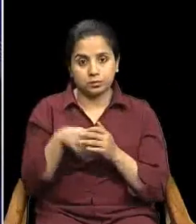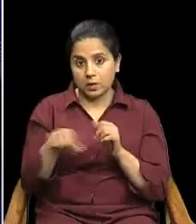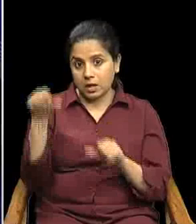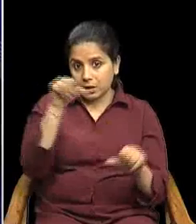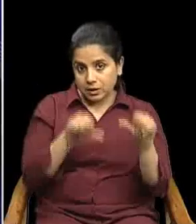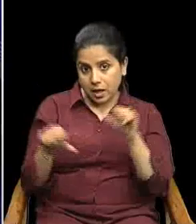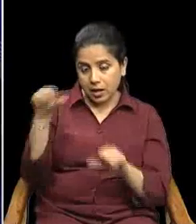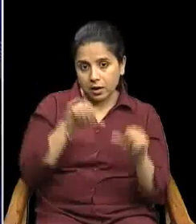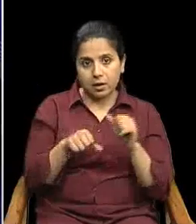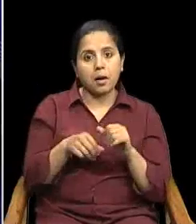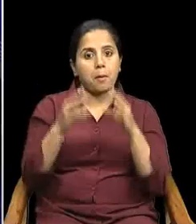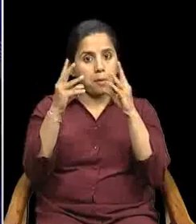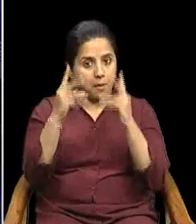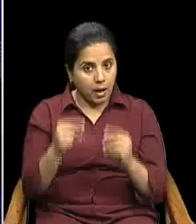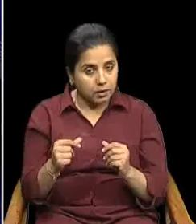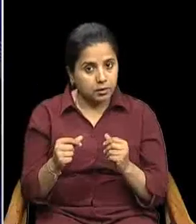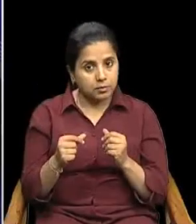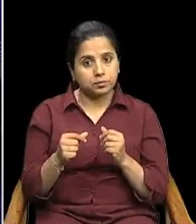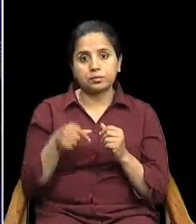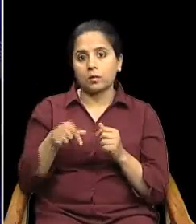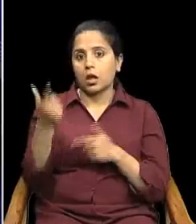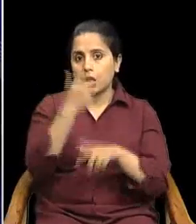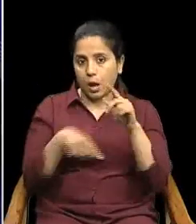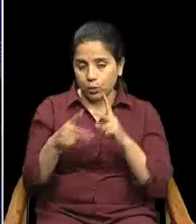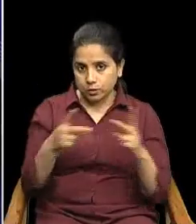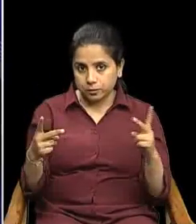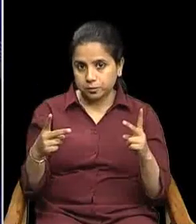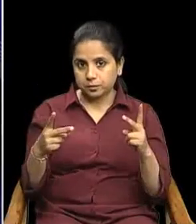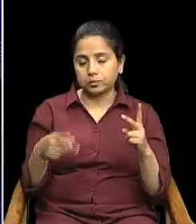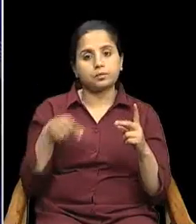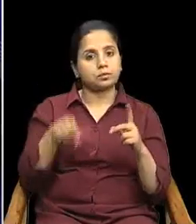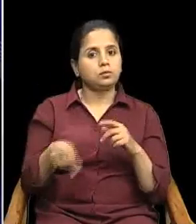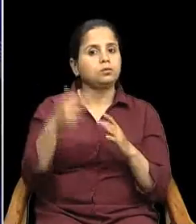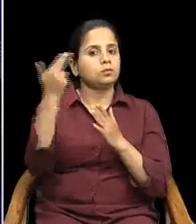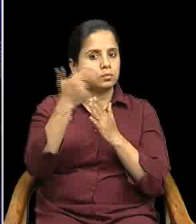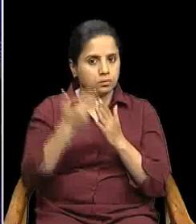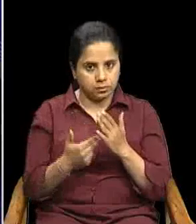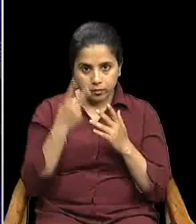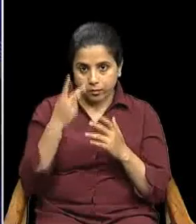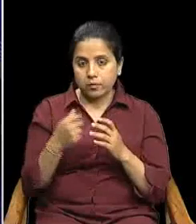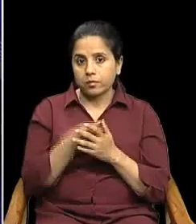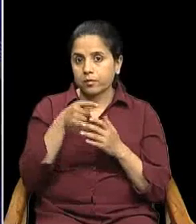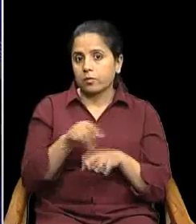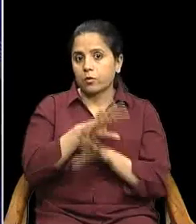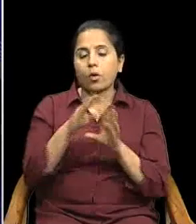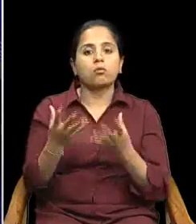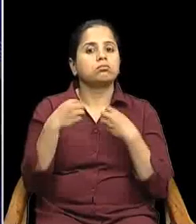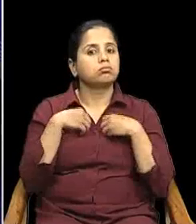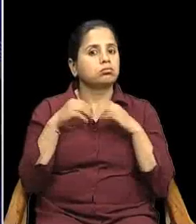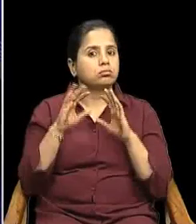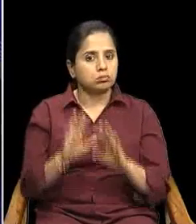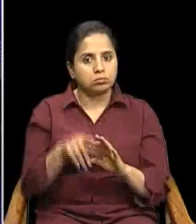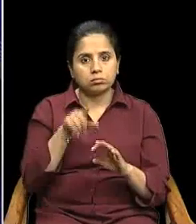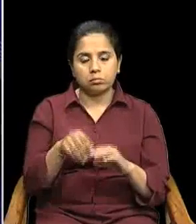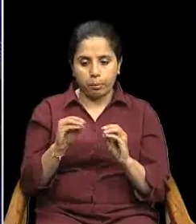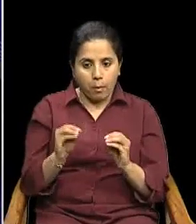science, mathematics, languages, and the arts. They are included to